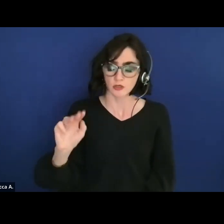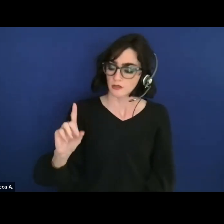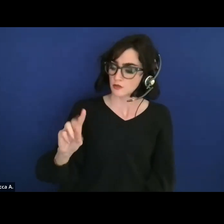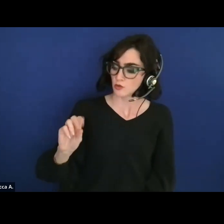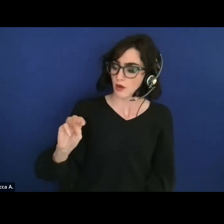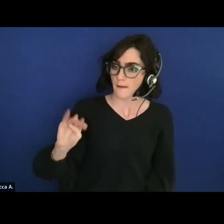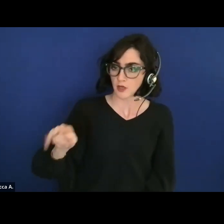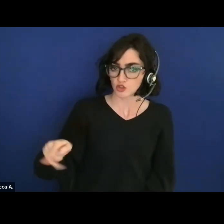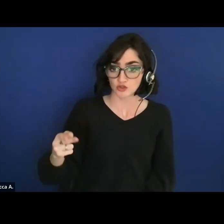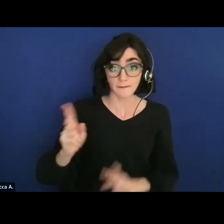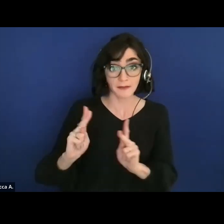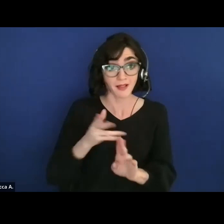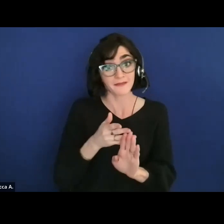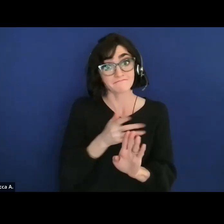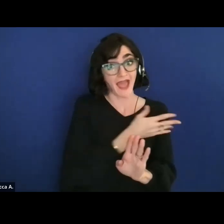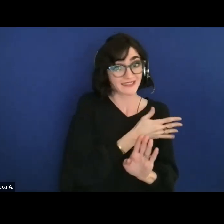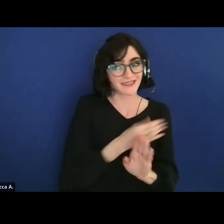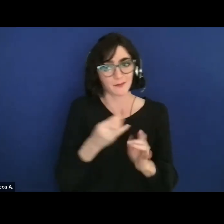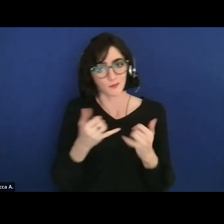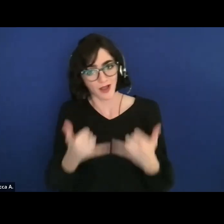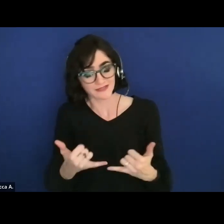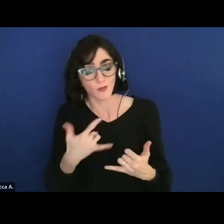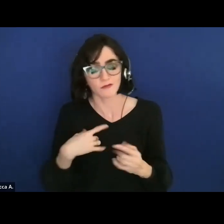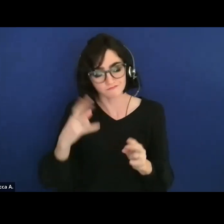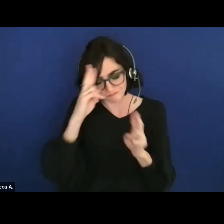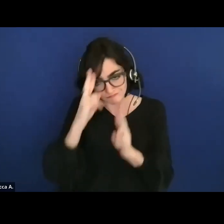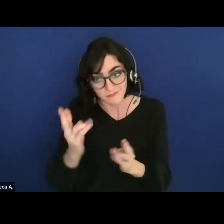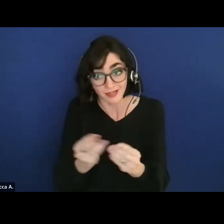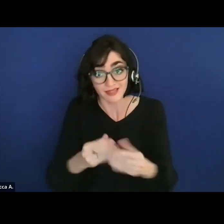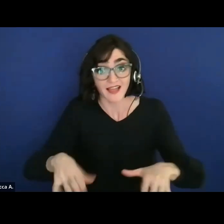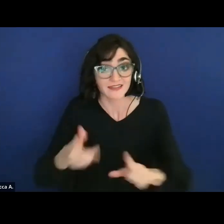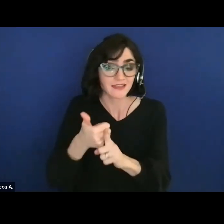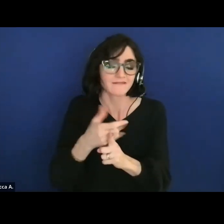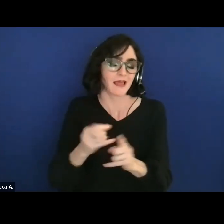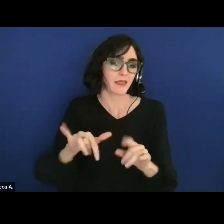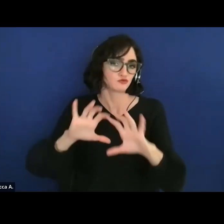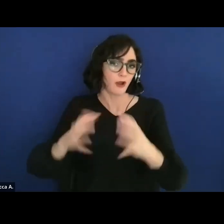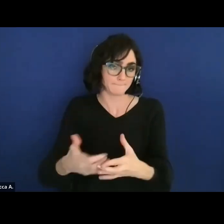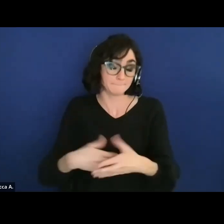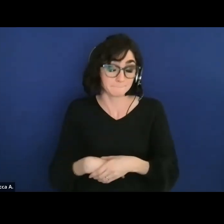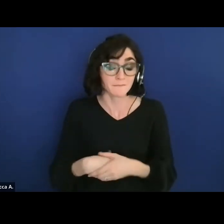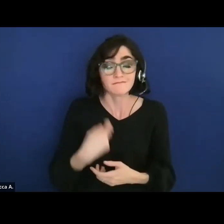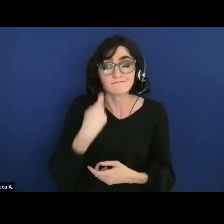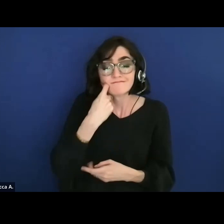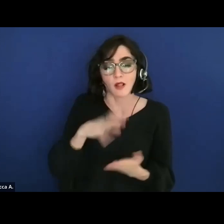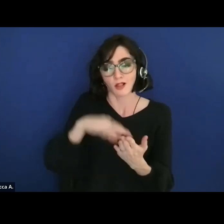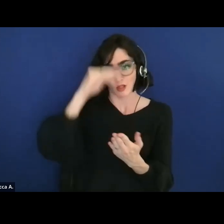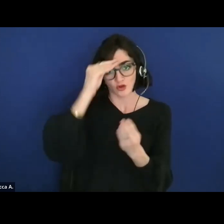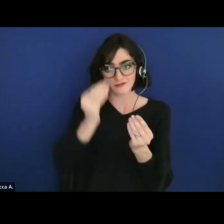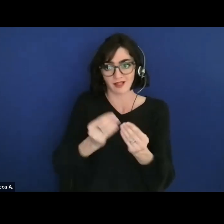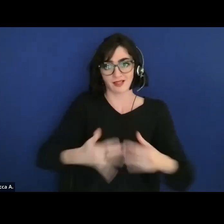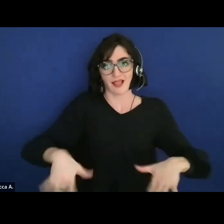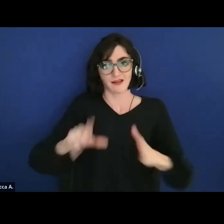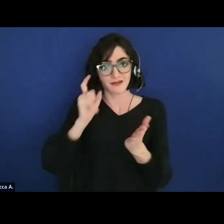and want to say that I honor with gratitude the land itself and the Duwamish tribe. I recently learned actually that these land acknowledgements